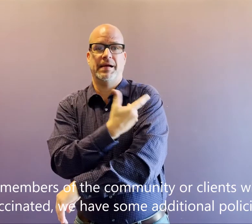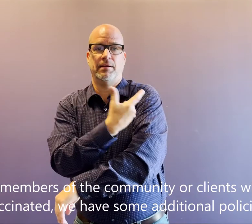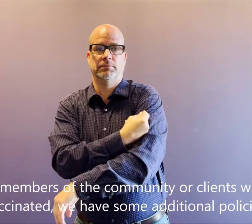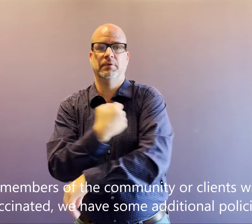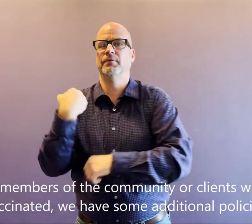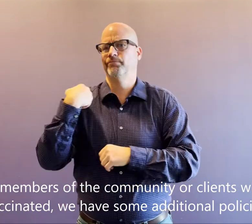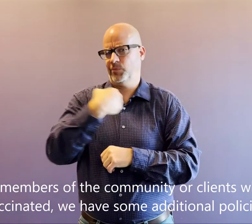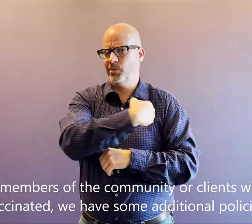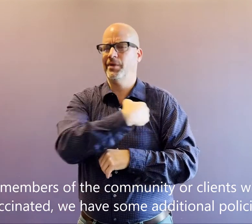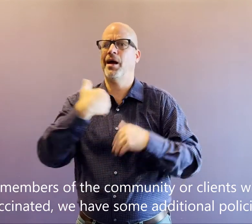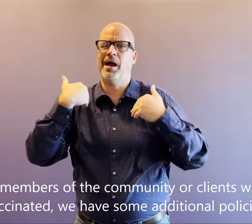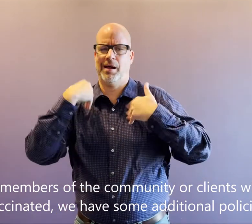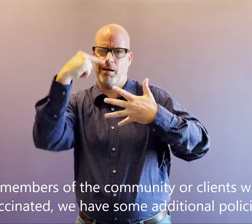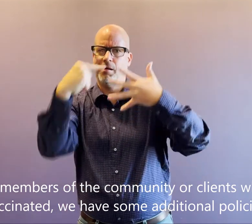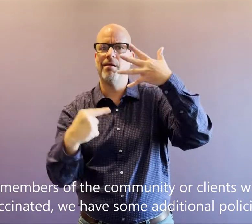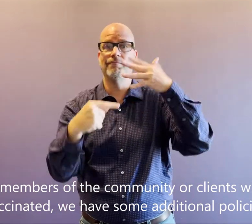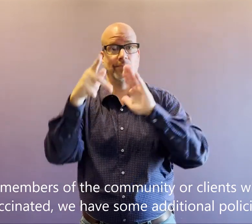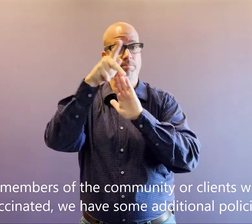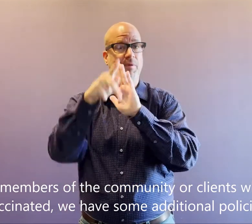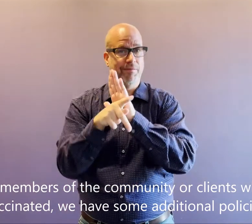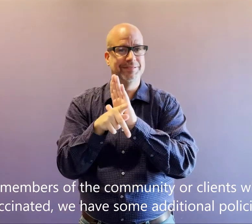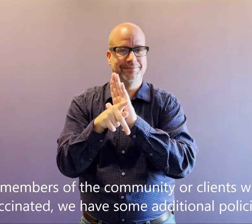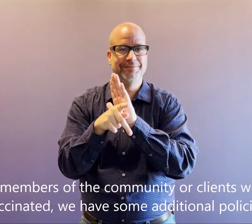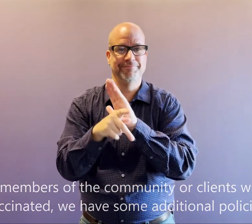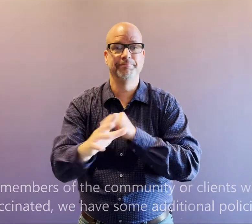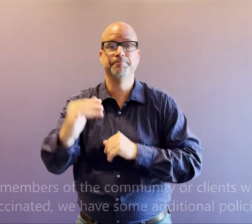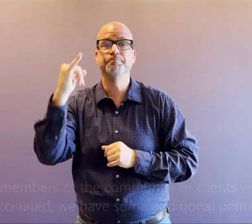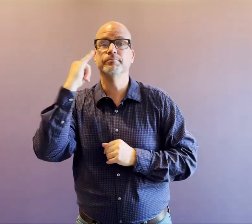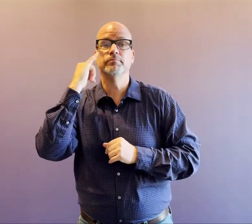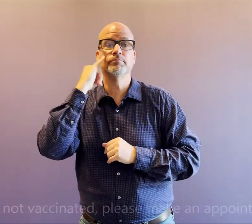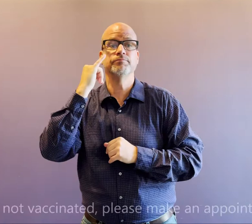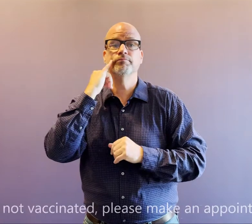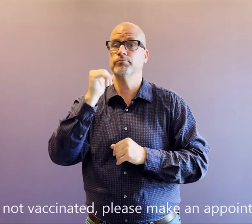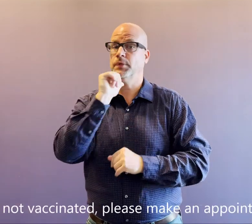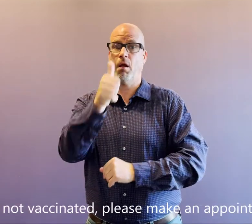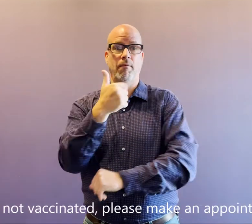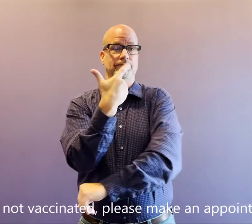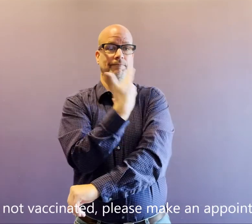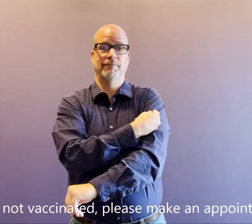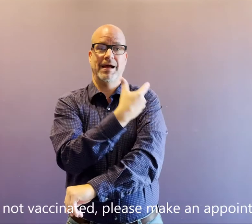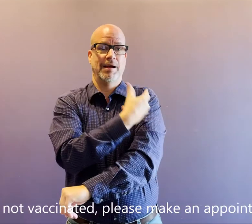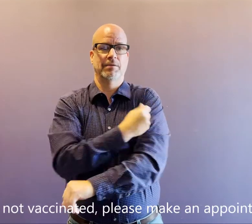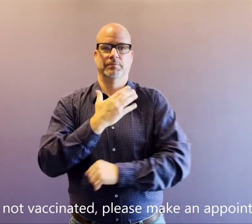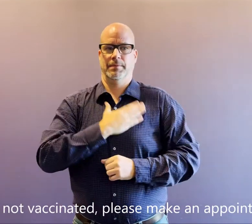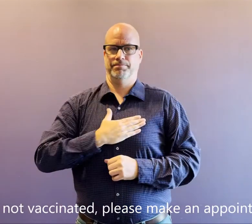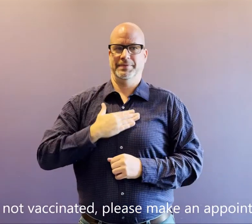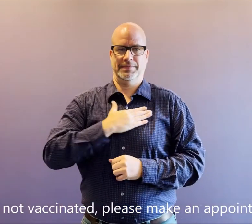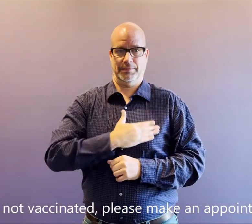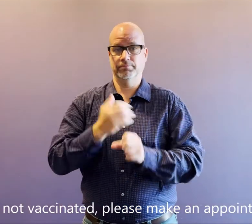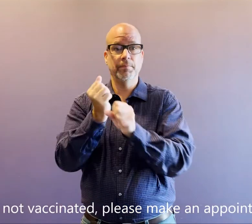For those members of the community or clients who are not vaccinated, we have some additional policies.